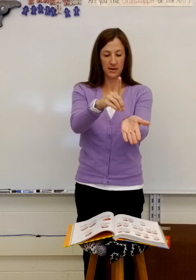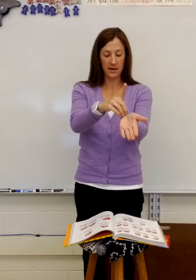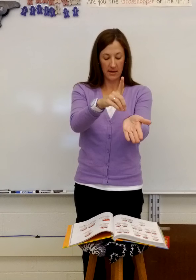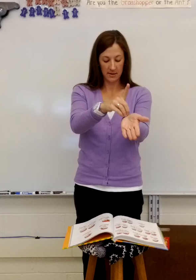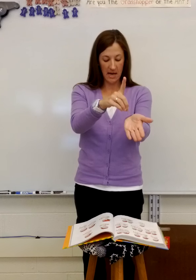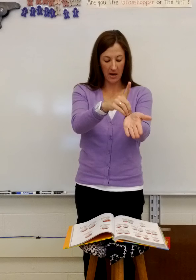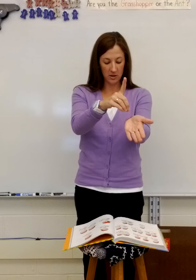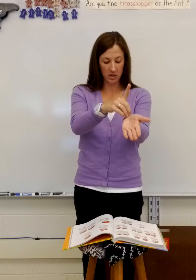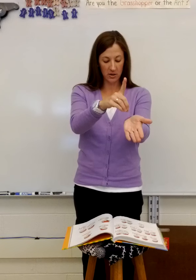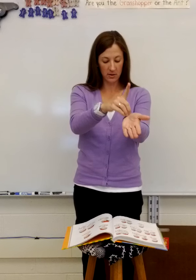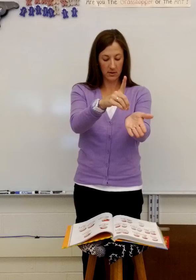A doctor.